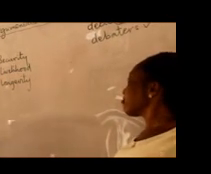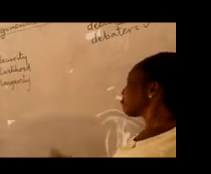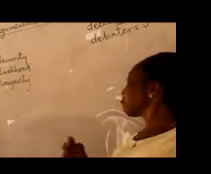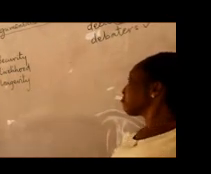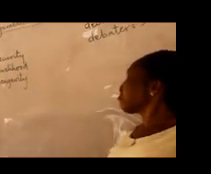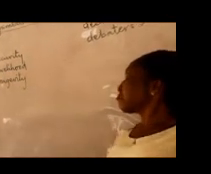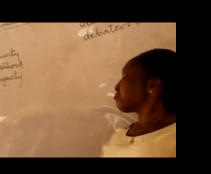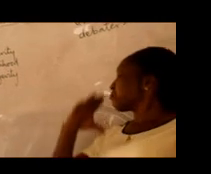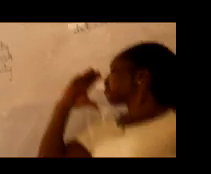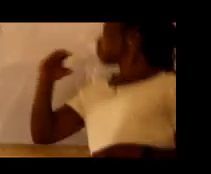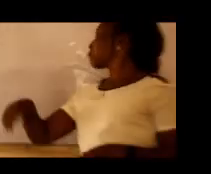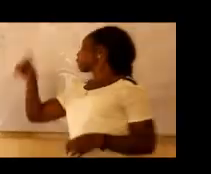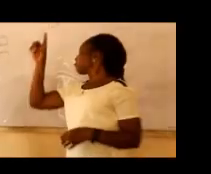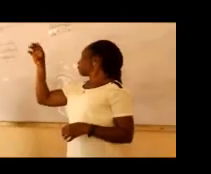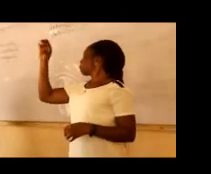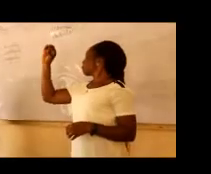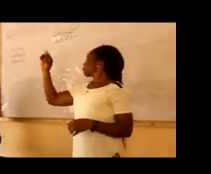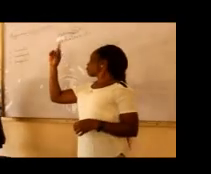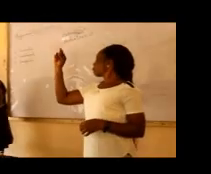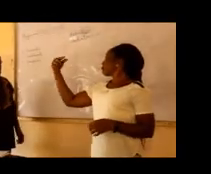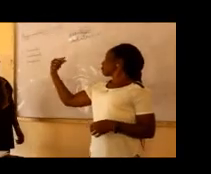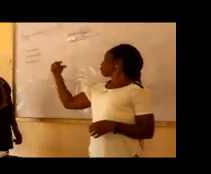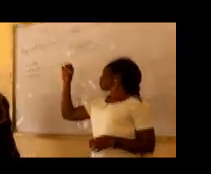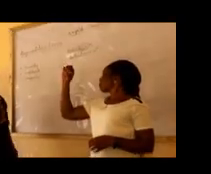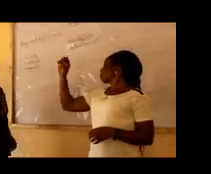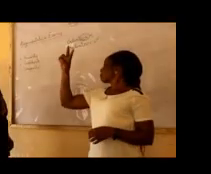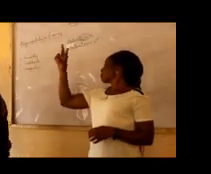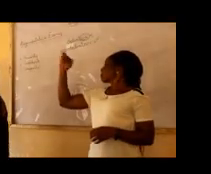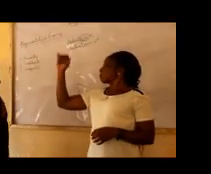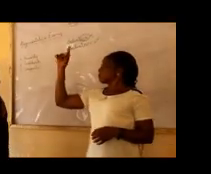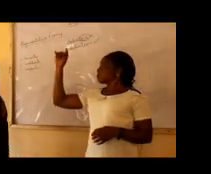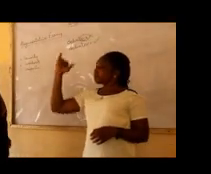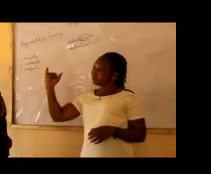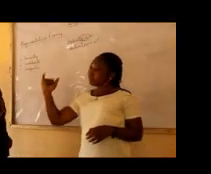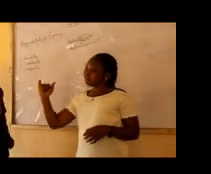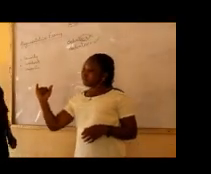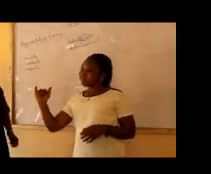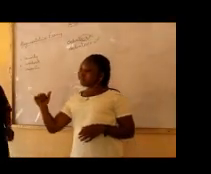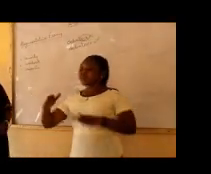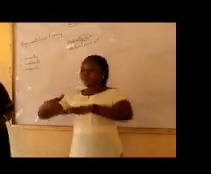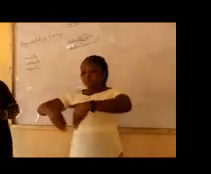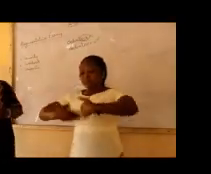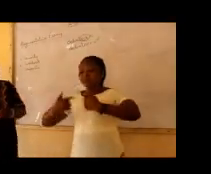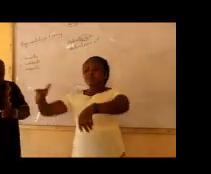longevity. That is length of life.